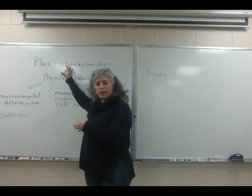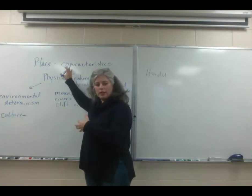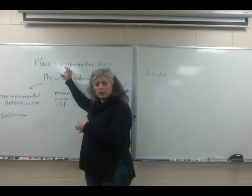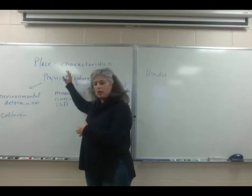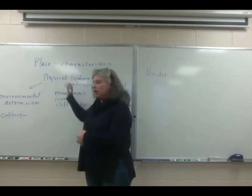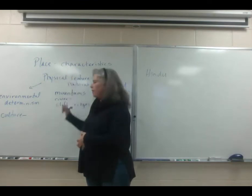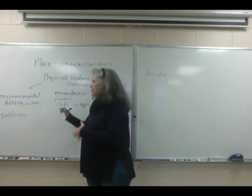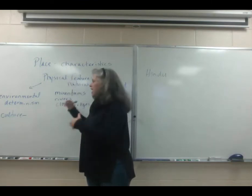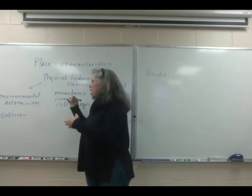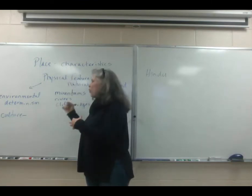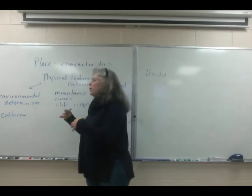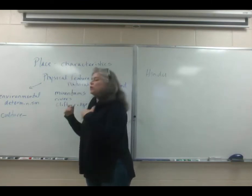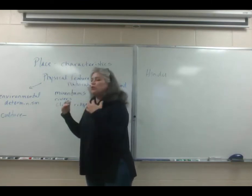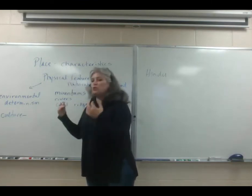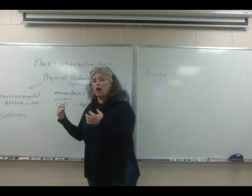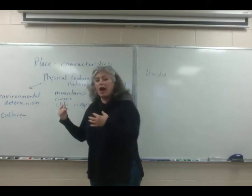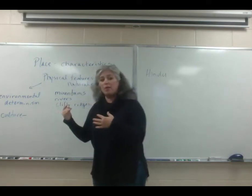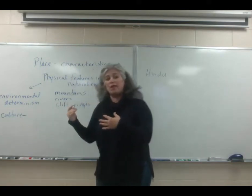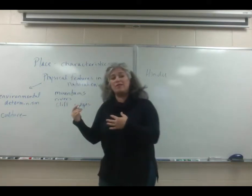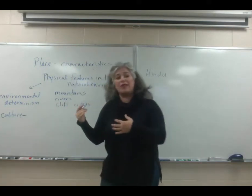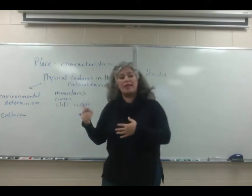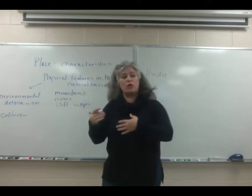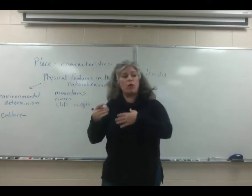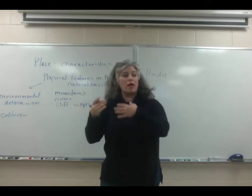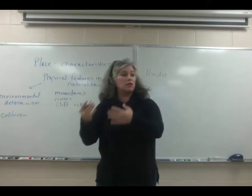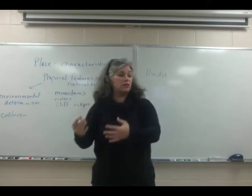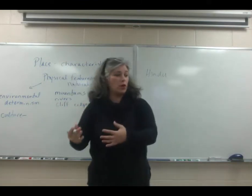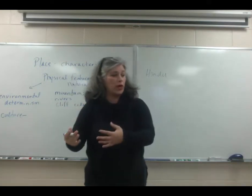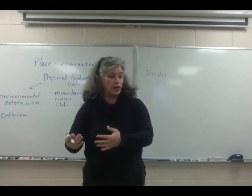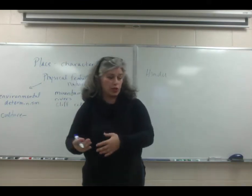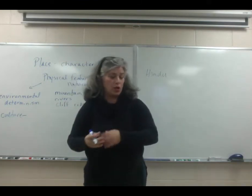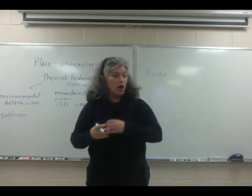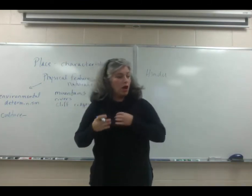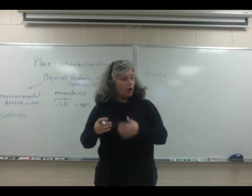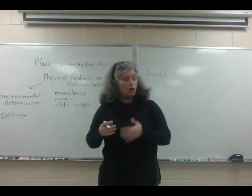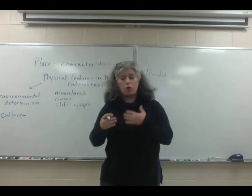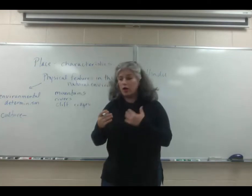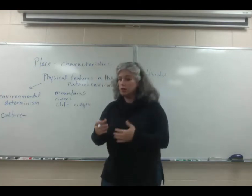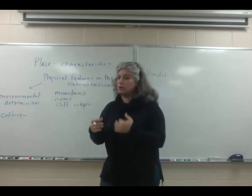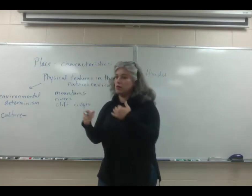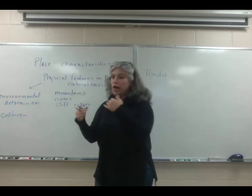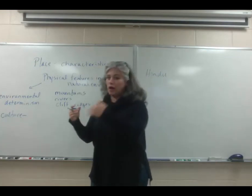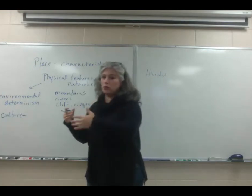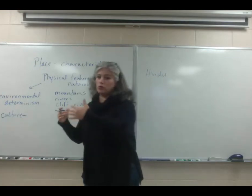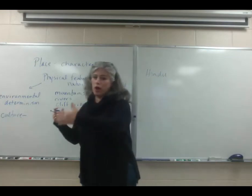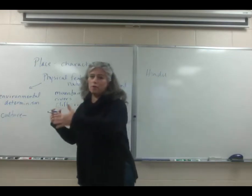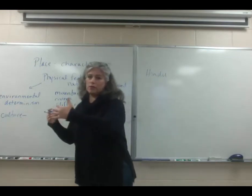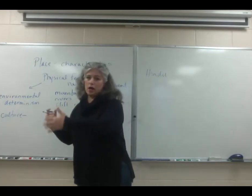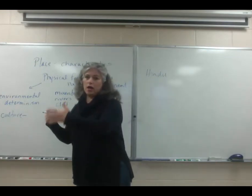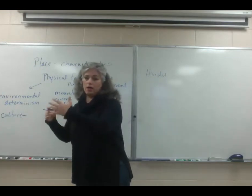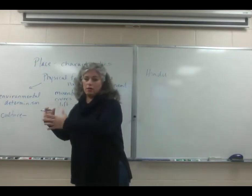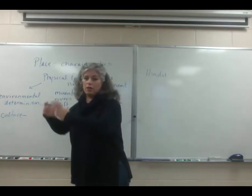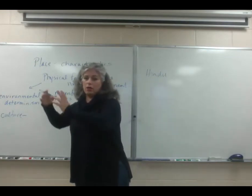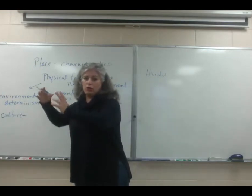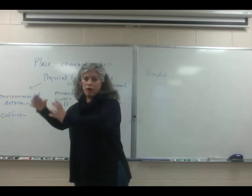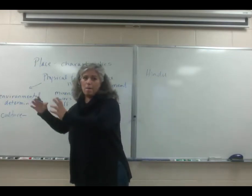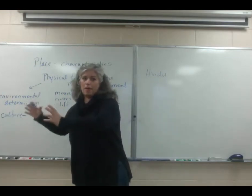place. And this is how we would describe, even in relative location, oh, it's the house right beside the great big